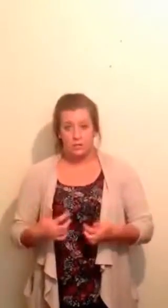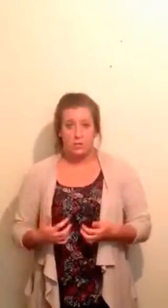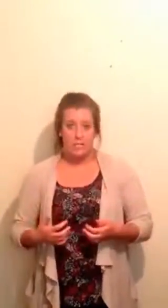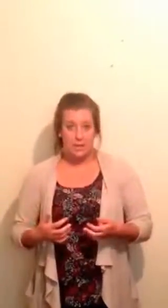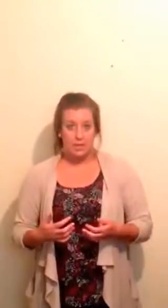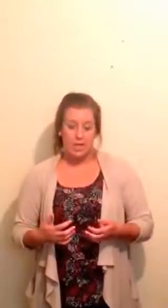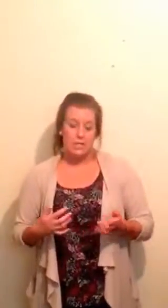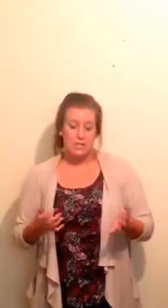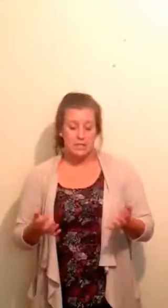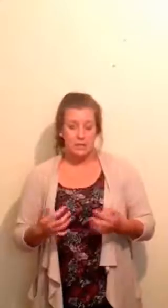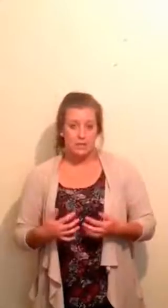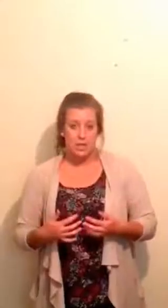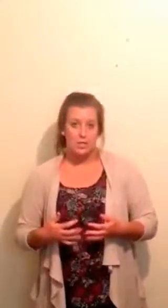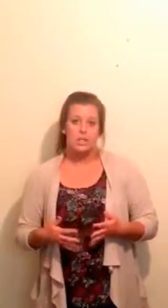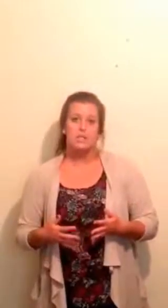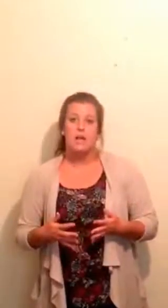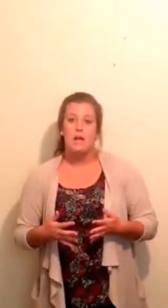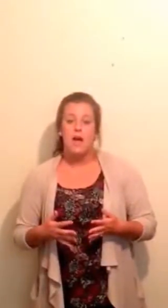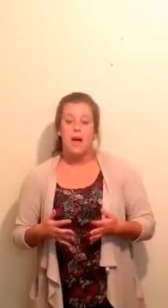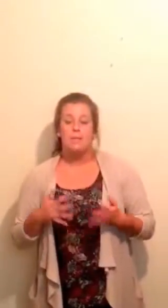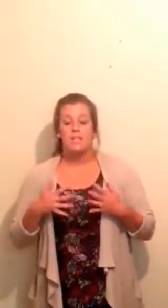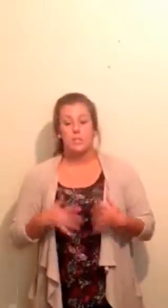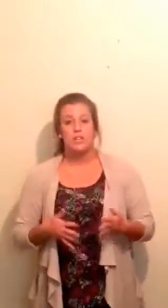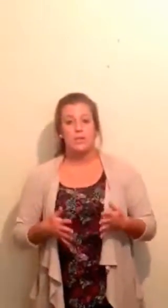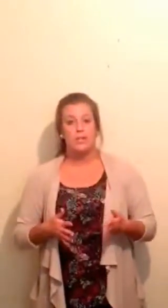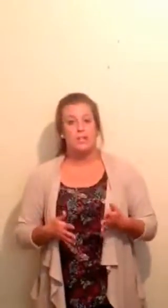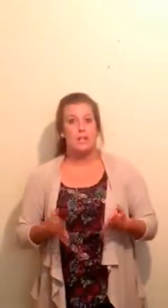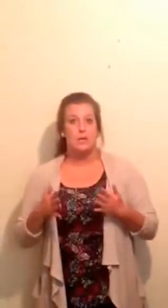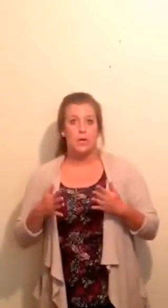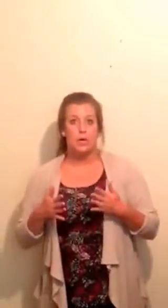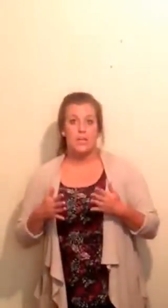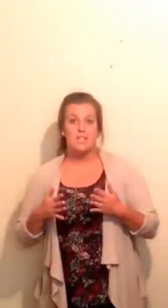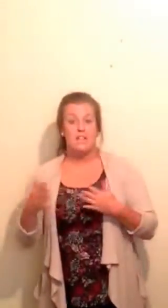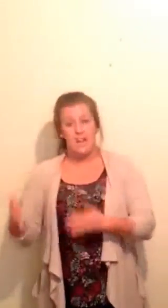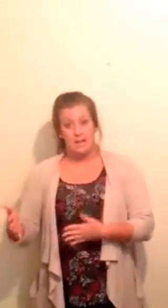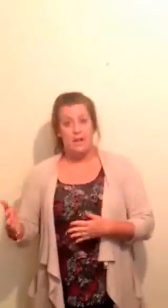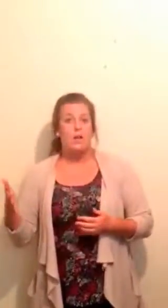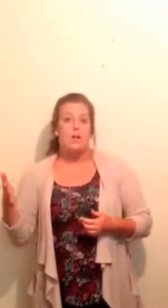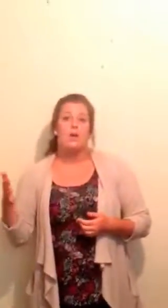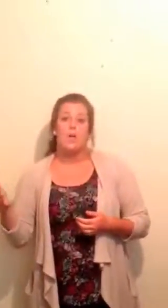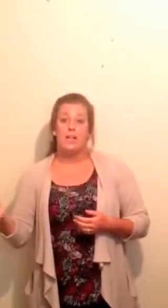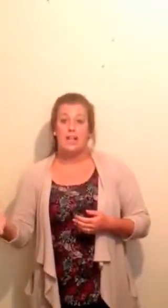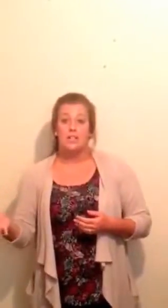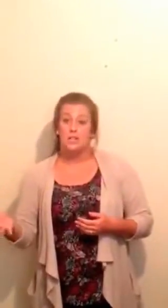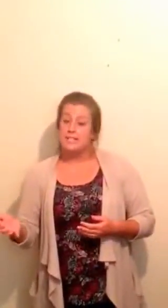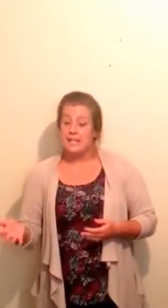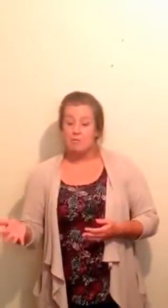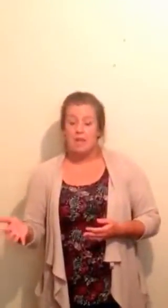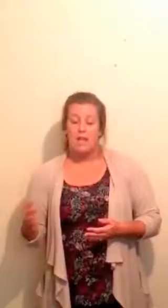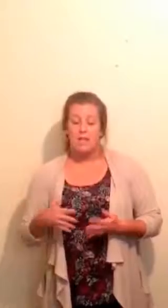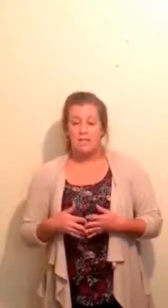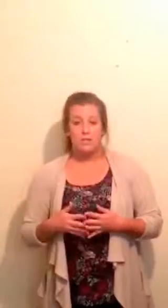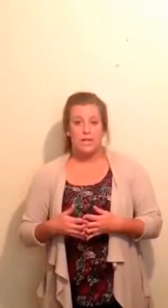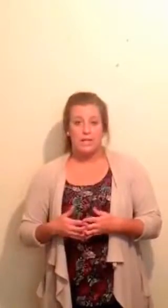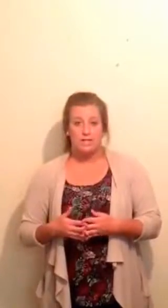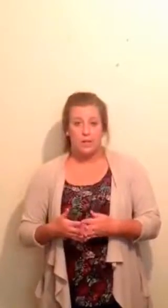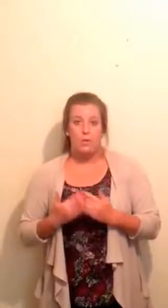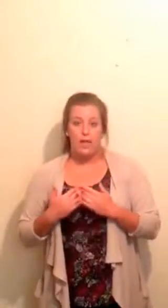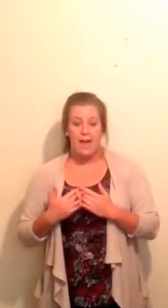those applications and those strategies. Because once you get done, you are going to then go and get your assignment. And each grade level will